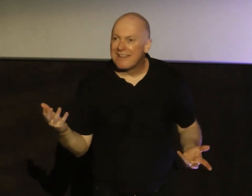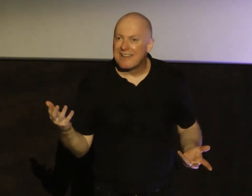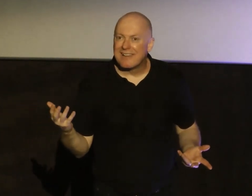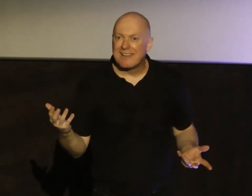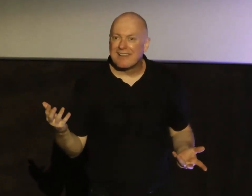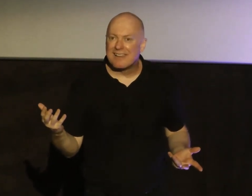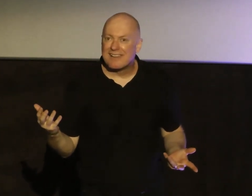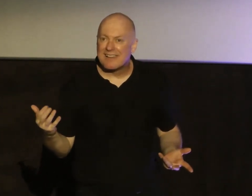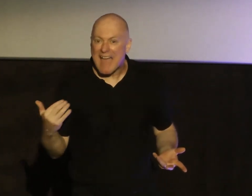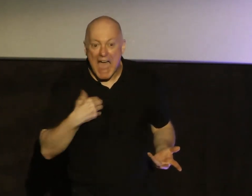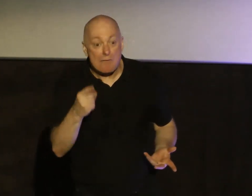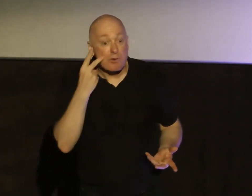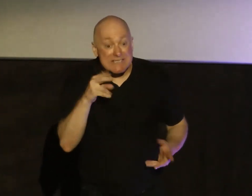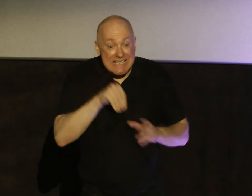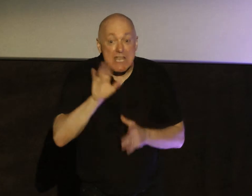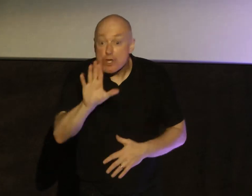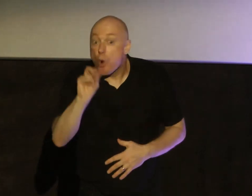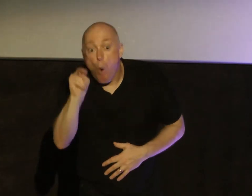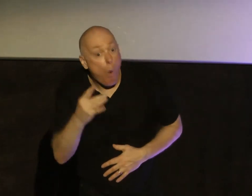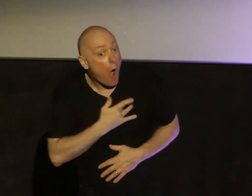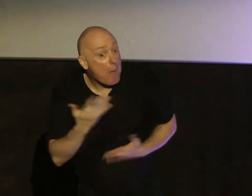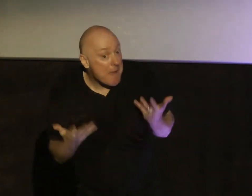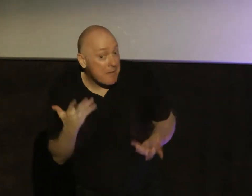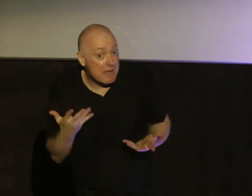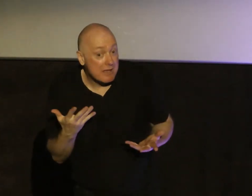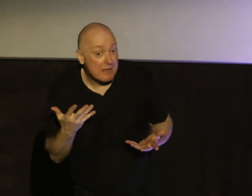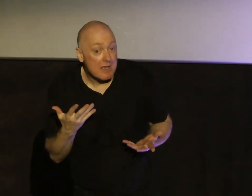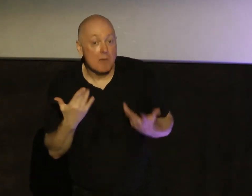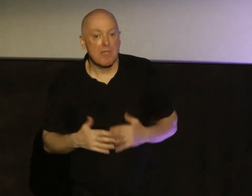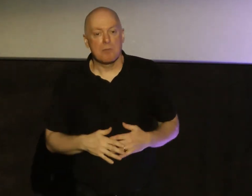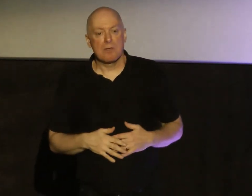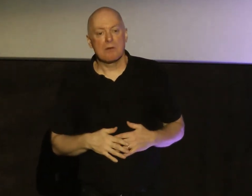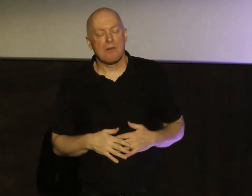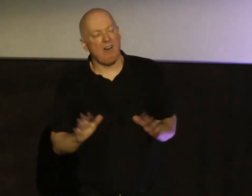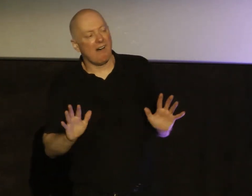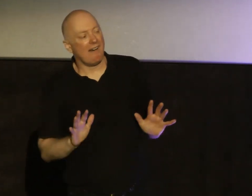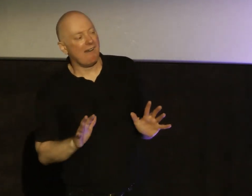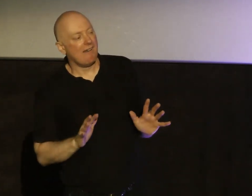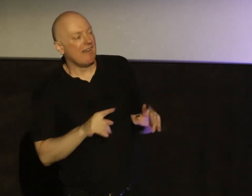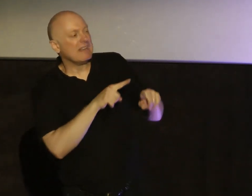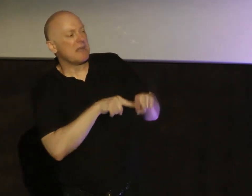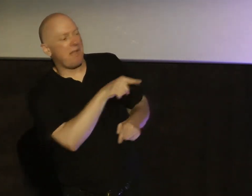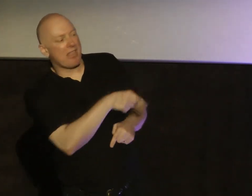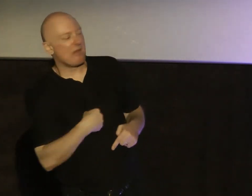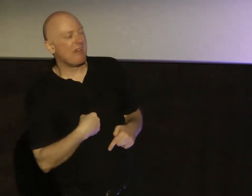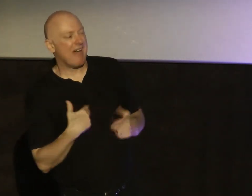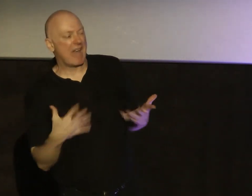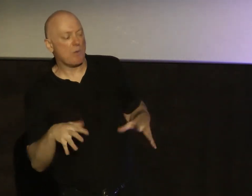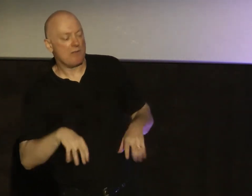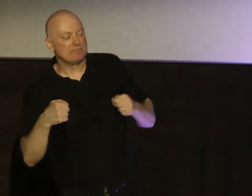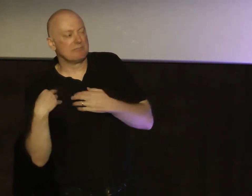Have you seen in your own heart the tendency to sit back and depend on someone else and fail to take your own